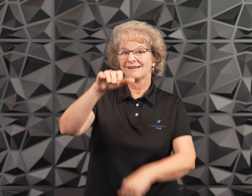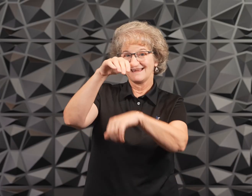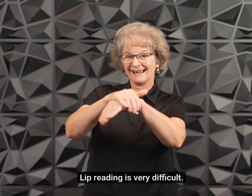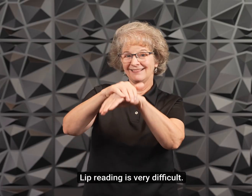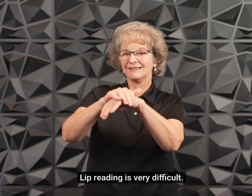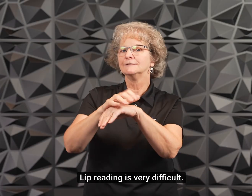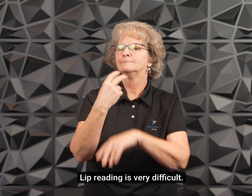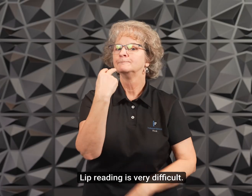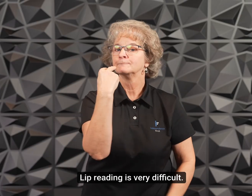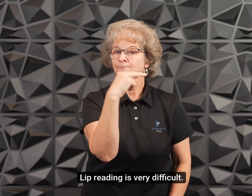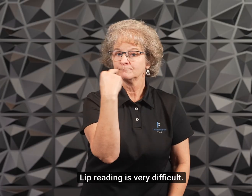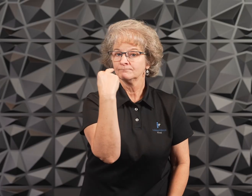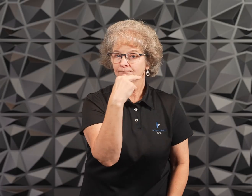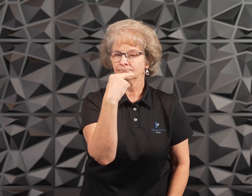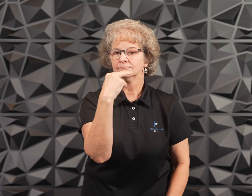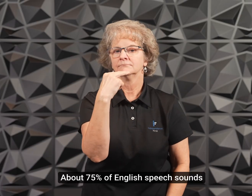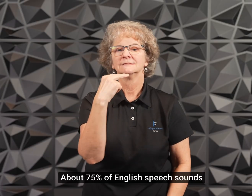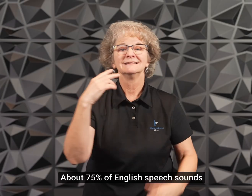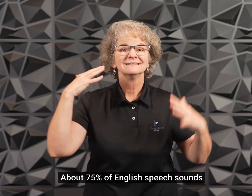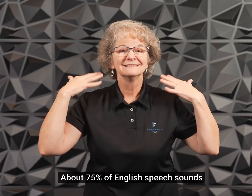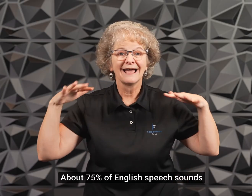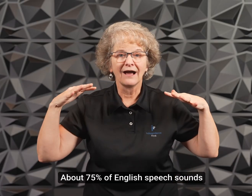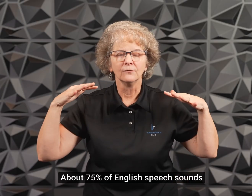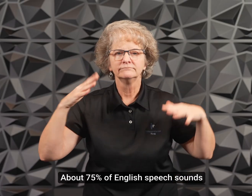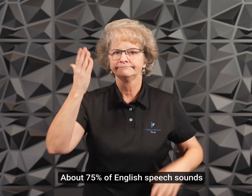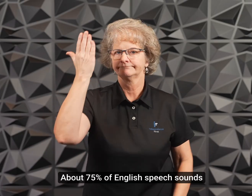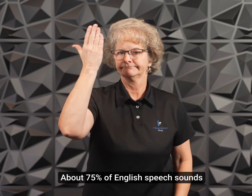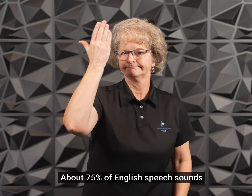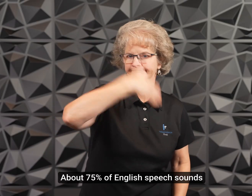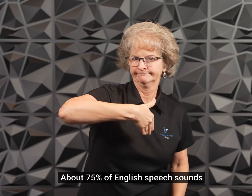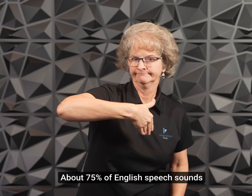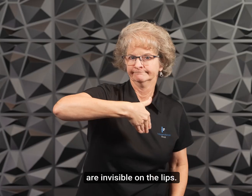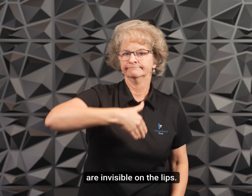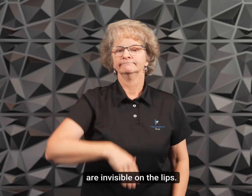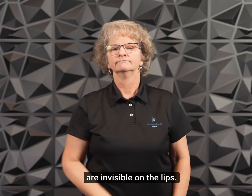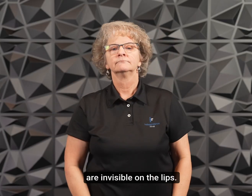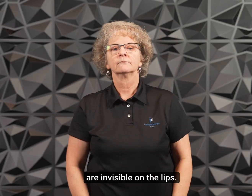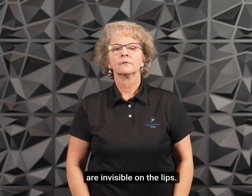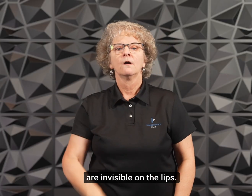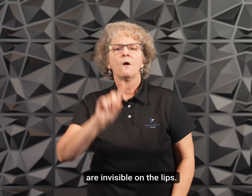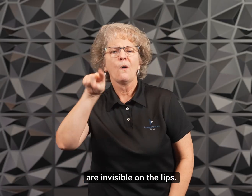Lip reading is very difficult. About 75% of English speech sounds are invisible on the